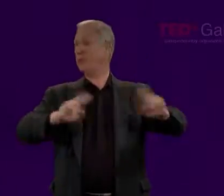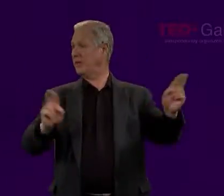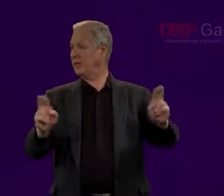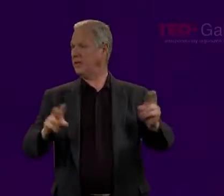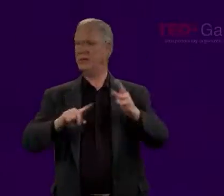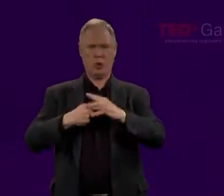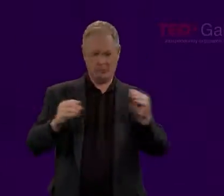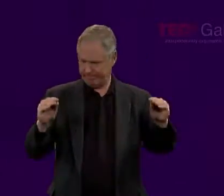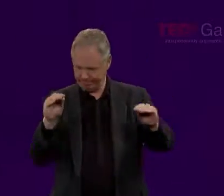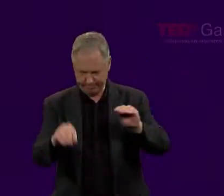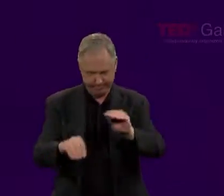We look around, we're ready.